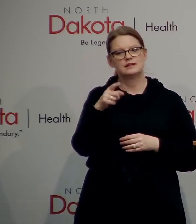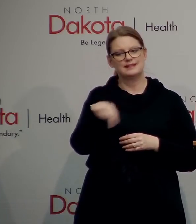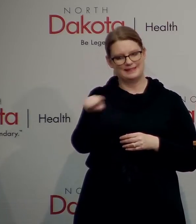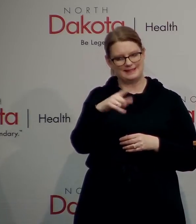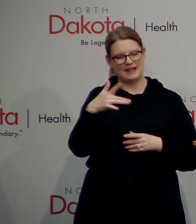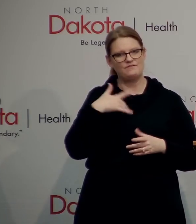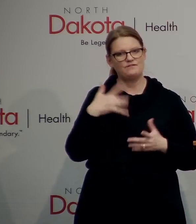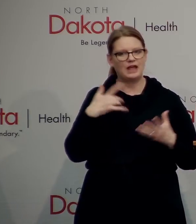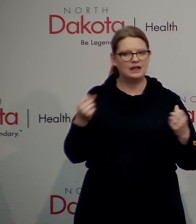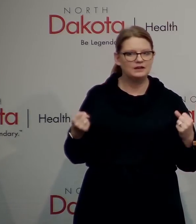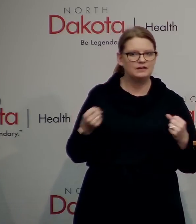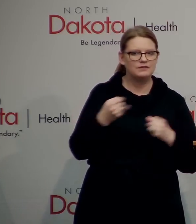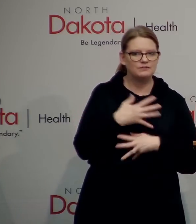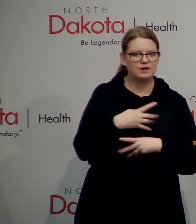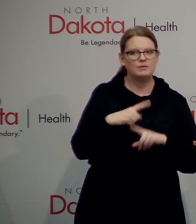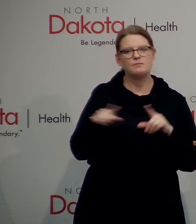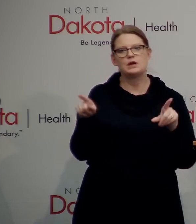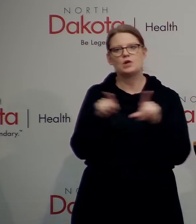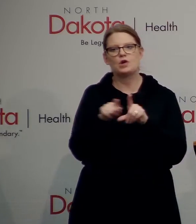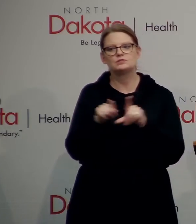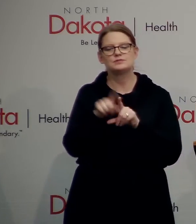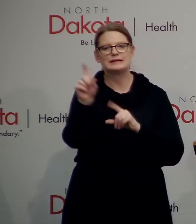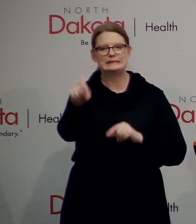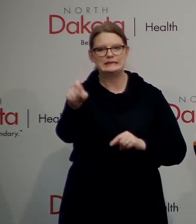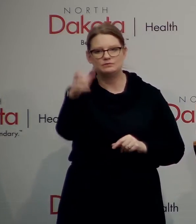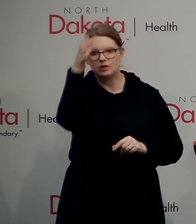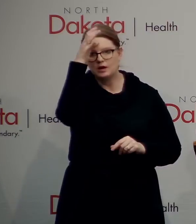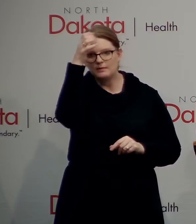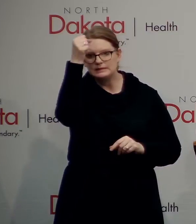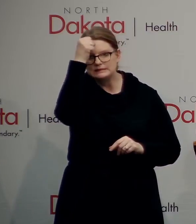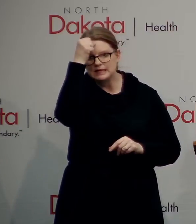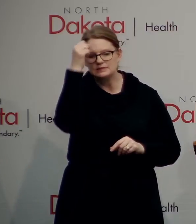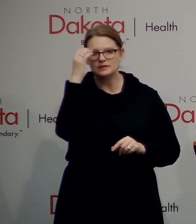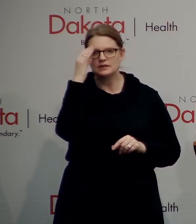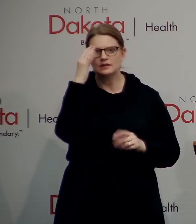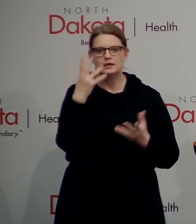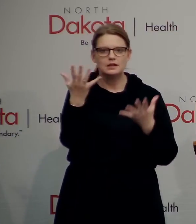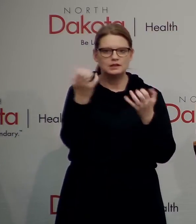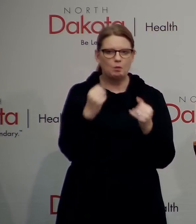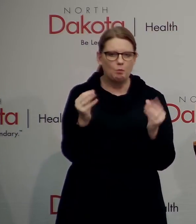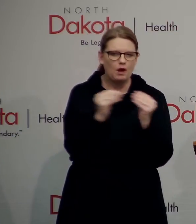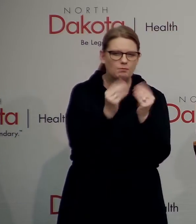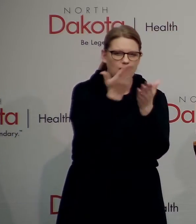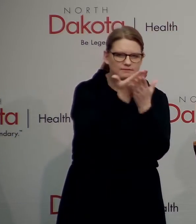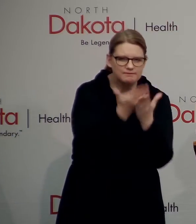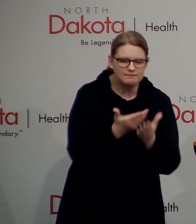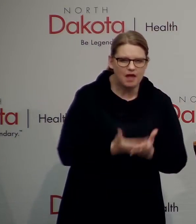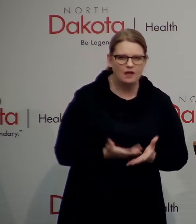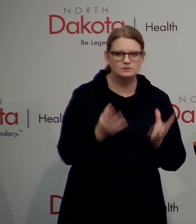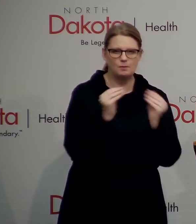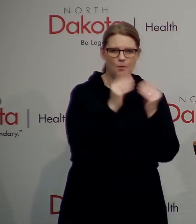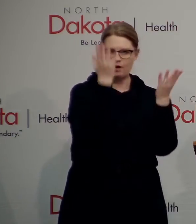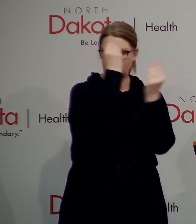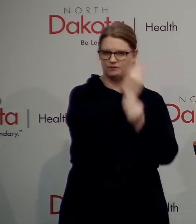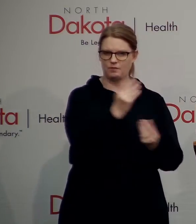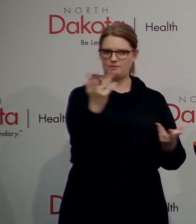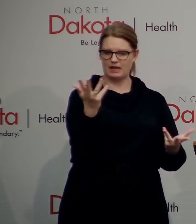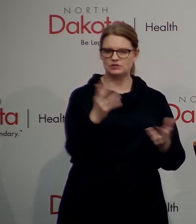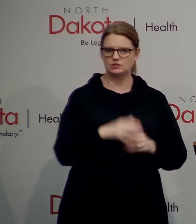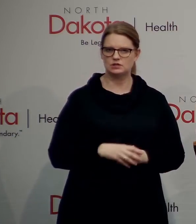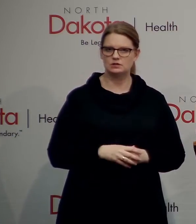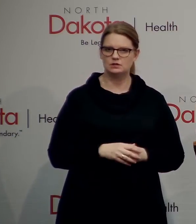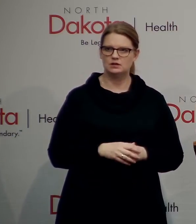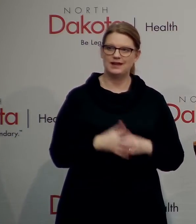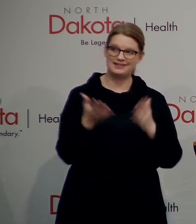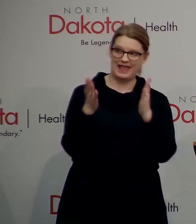fear, but they felt a need for common sense. They wanted more facts, more information. They asked for this